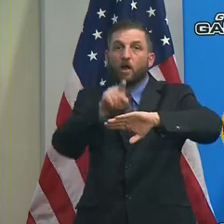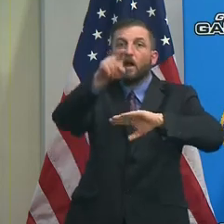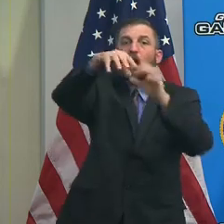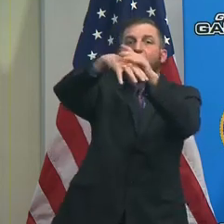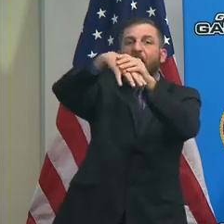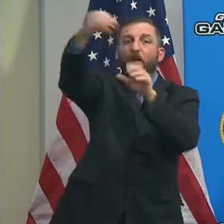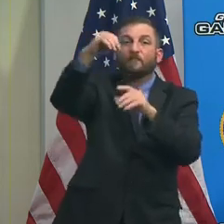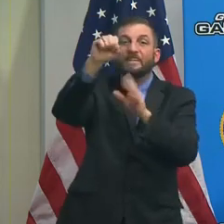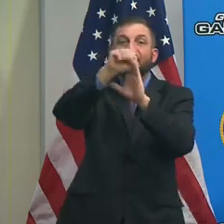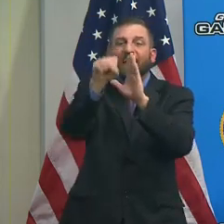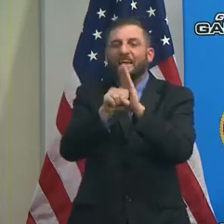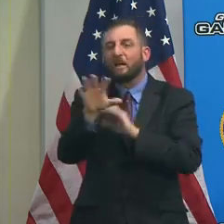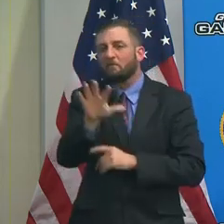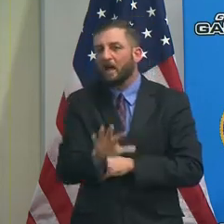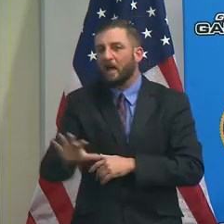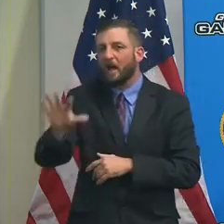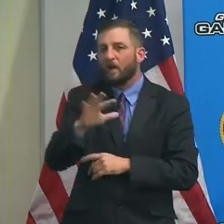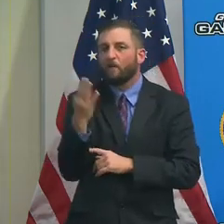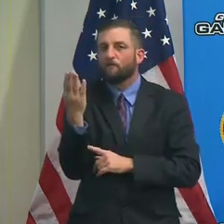14 hours.